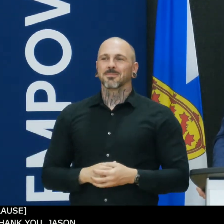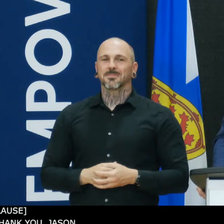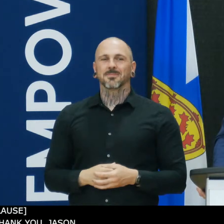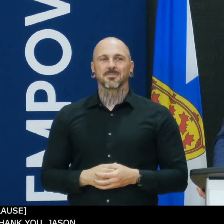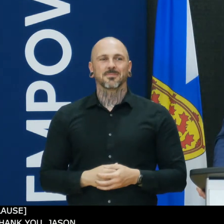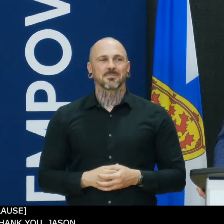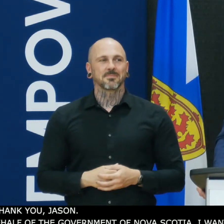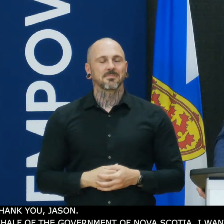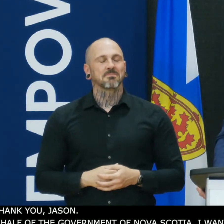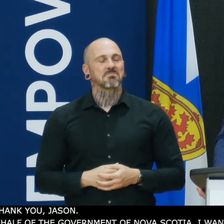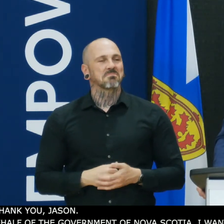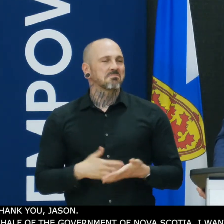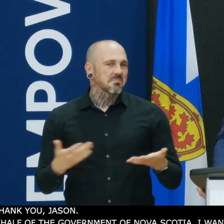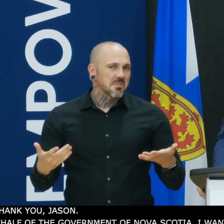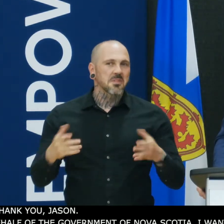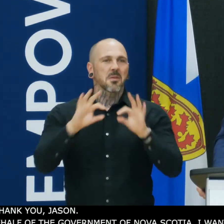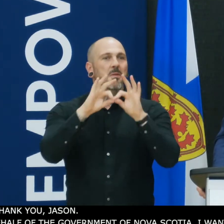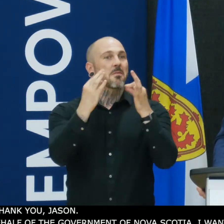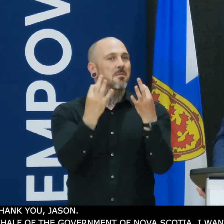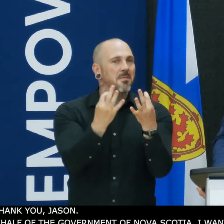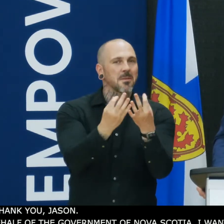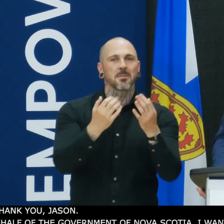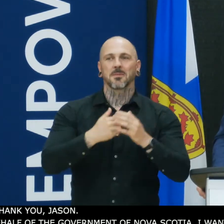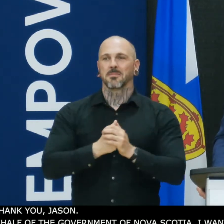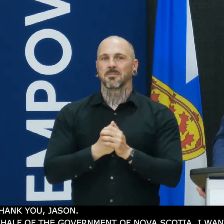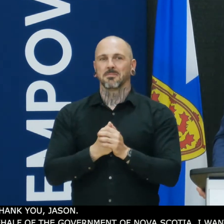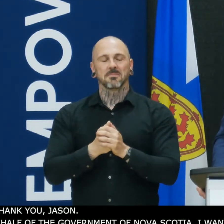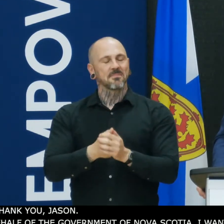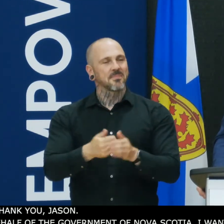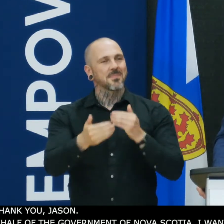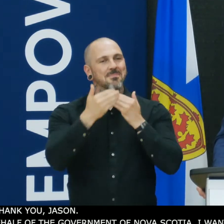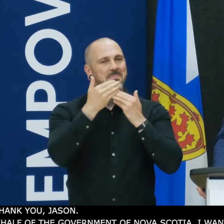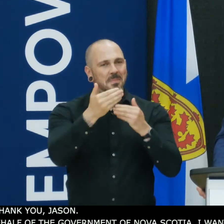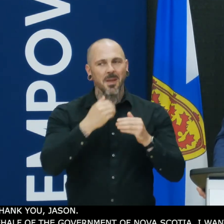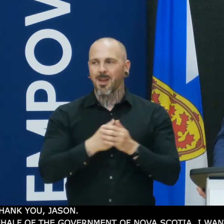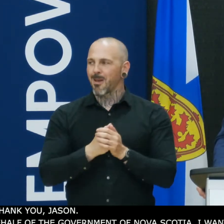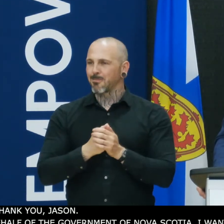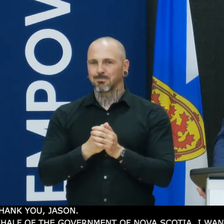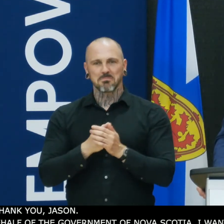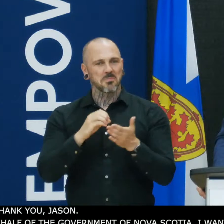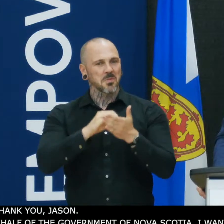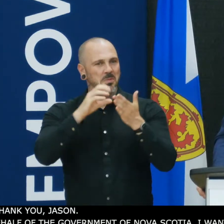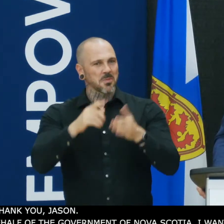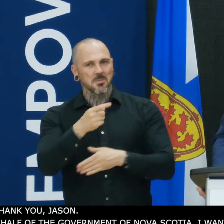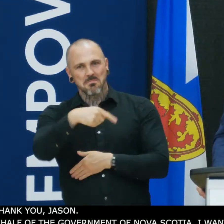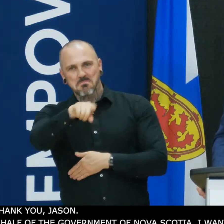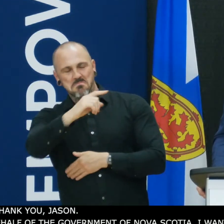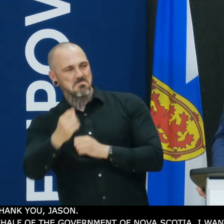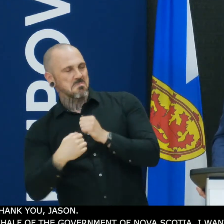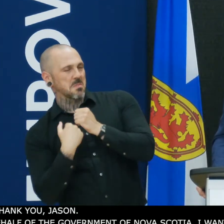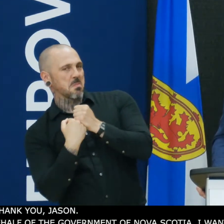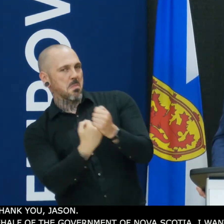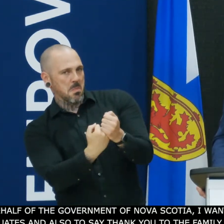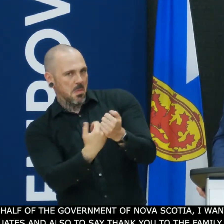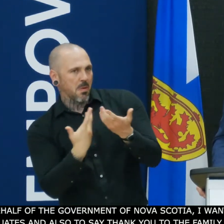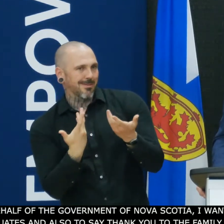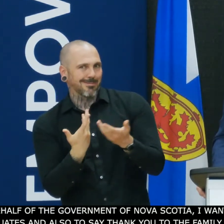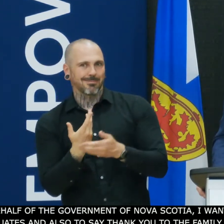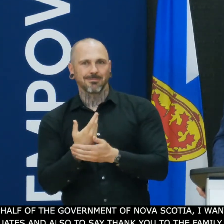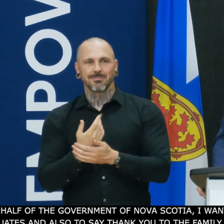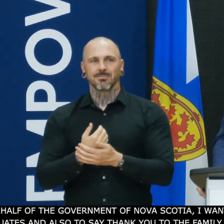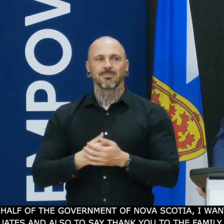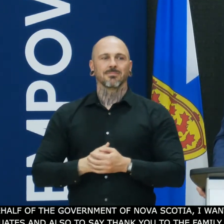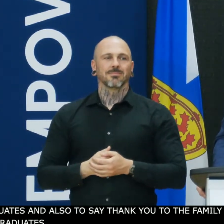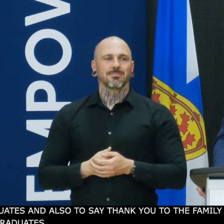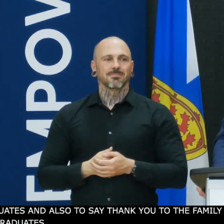also to say thank you to the family members who have enabled and supported the graduates. Your skills and